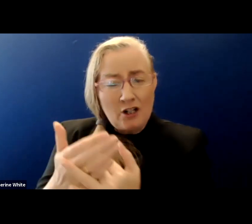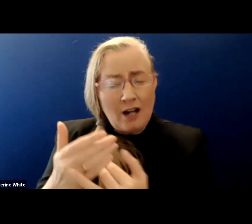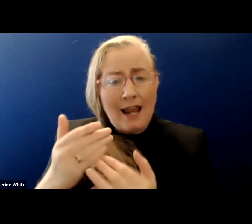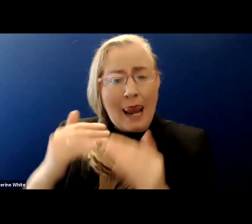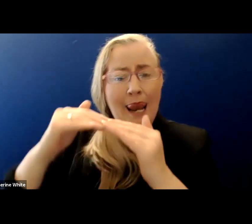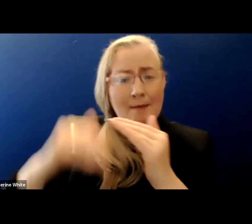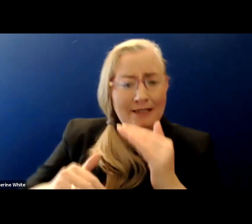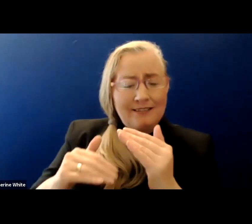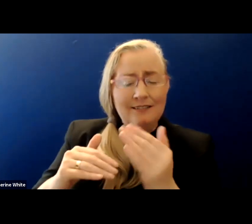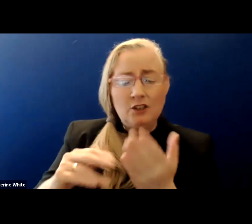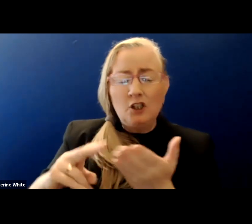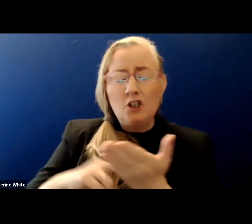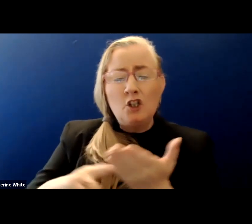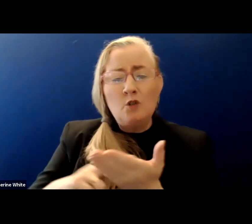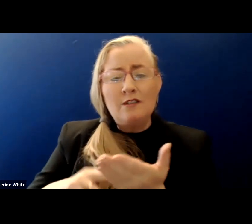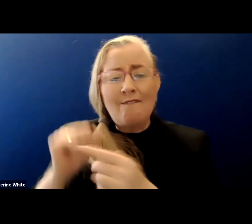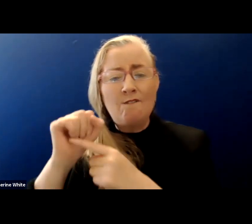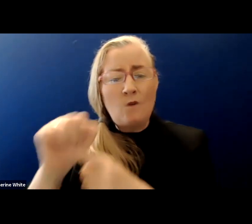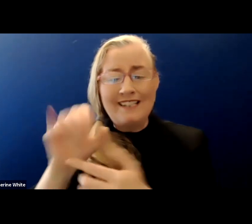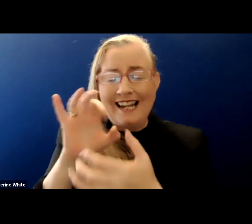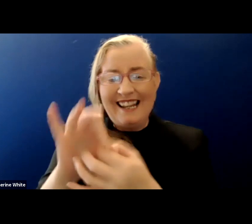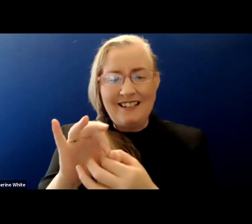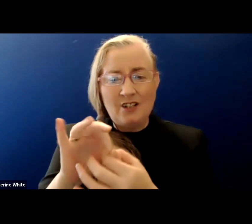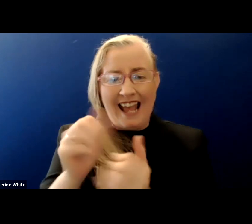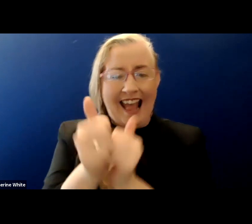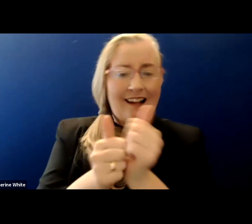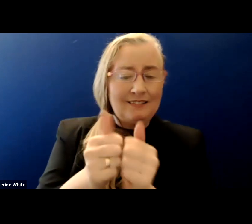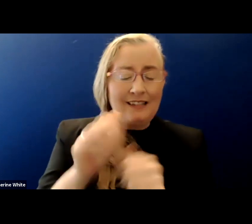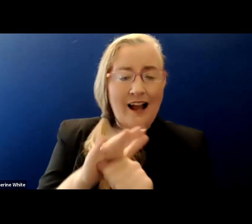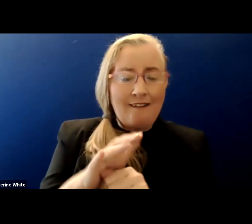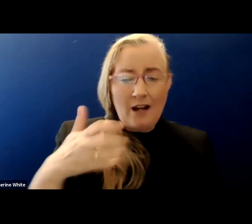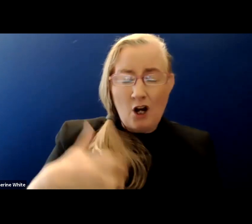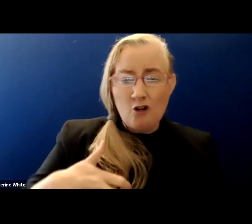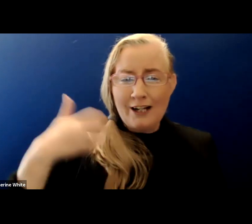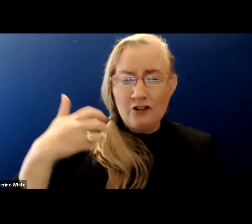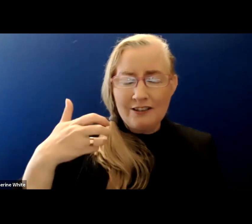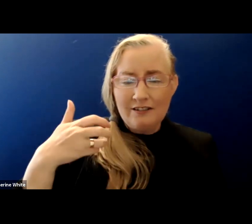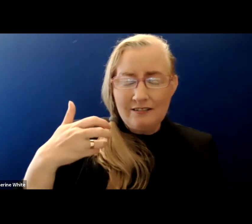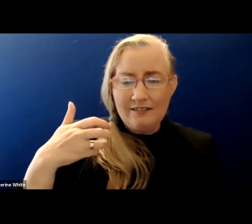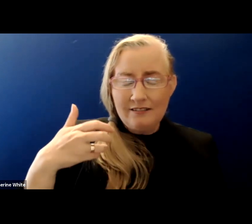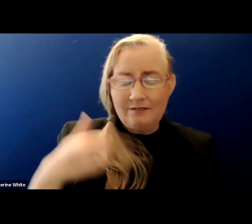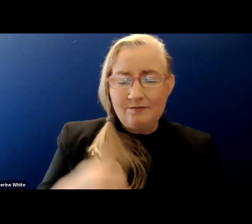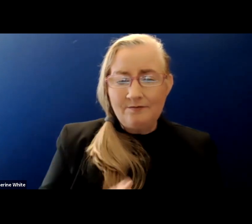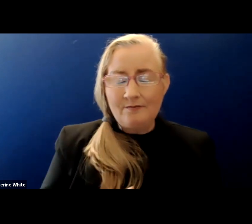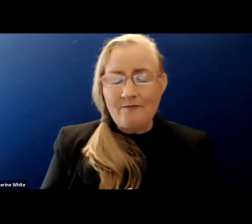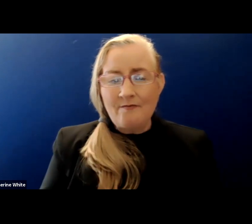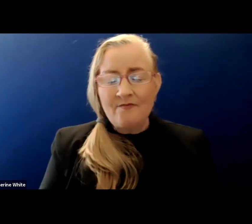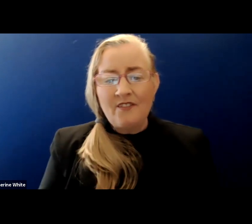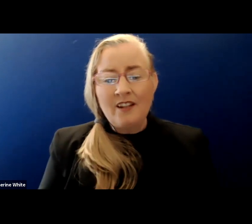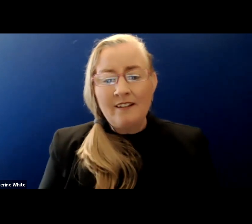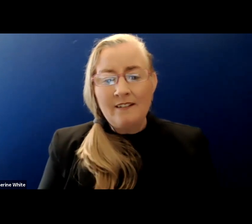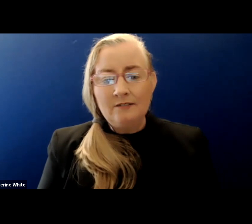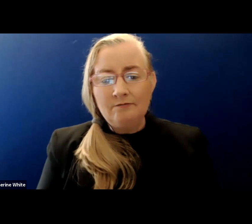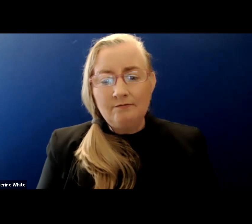force, an act of aggression, especially according to Kevin John Heller, who wrote on this topic thoroughly.